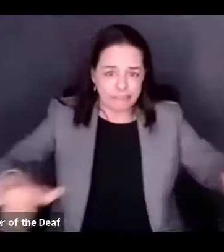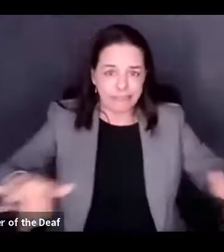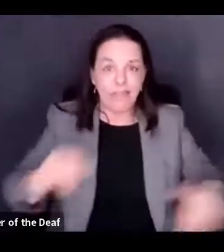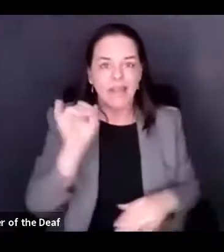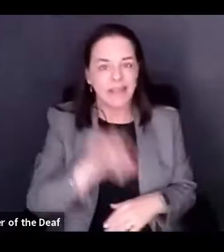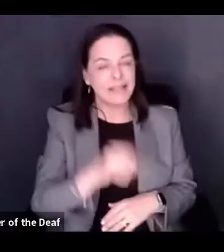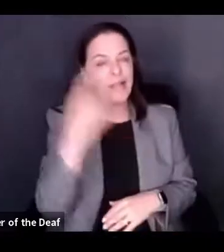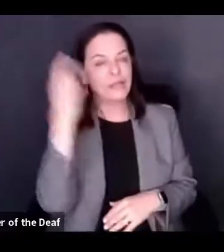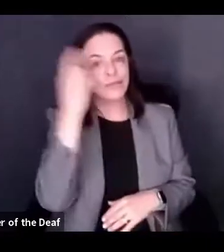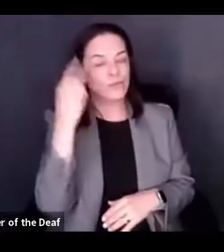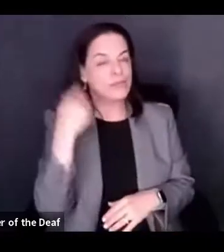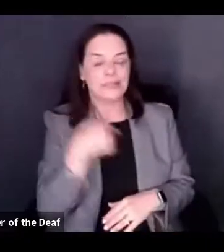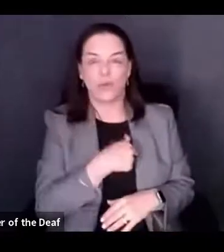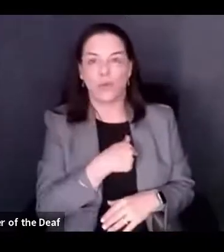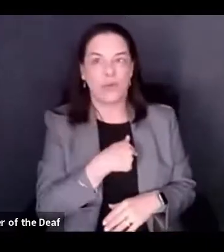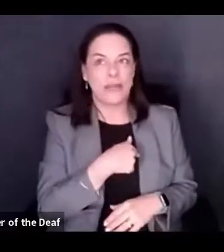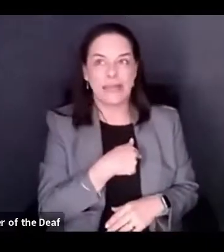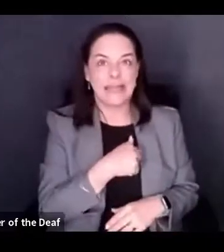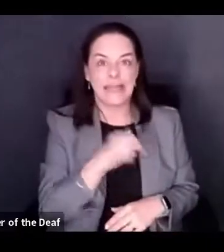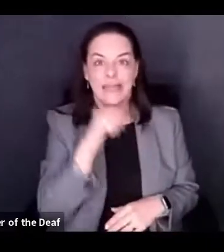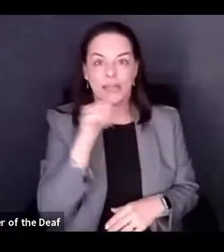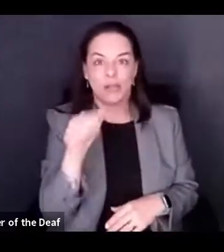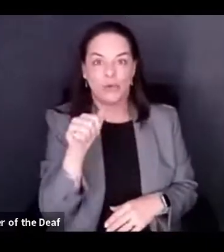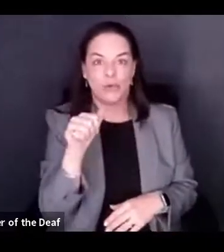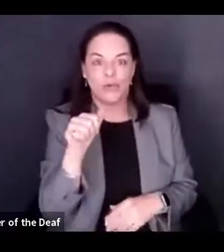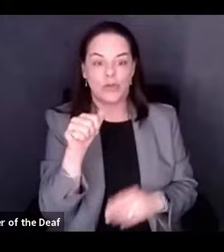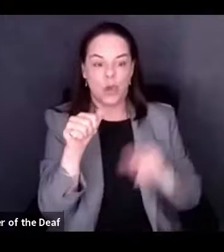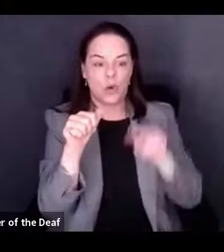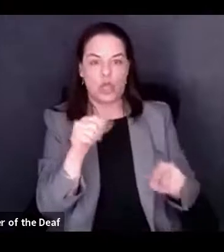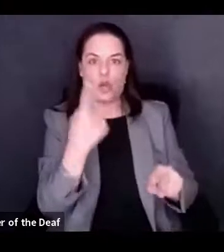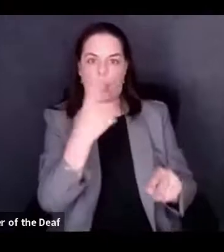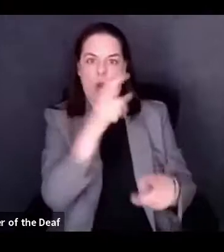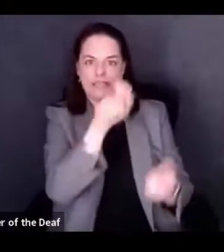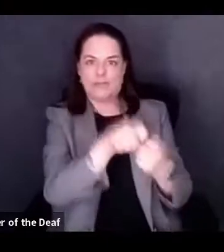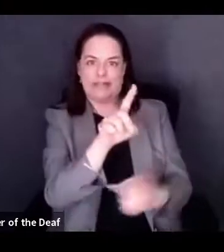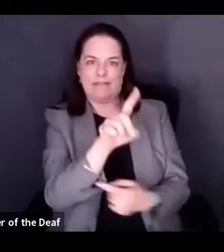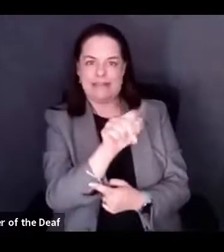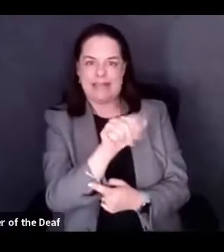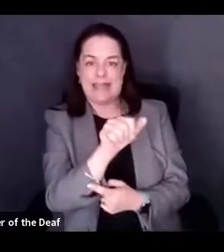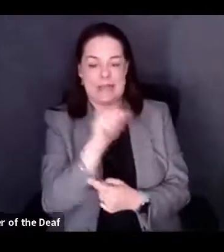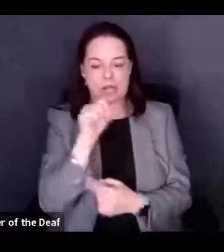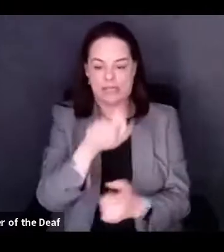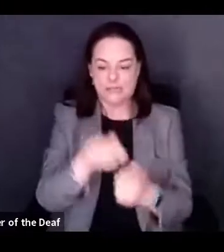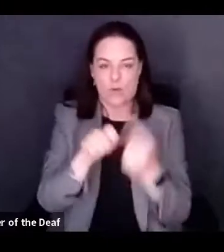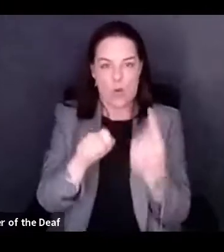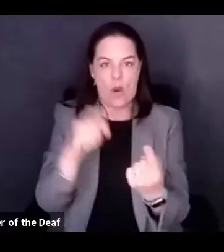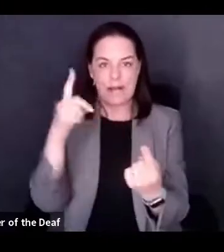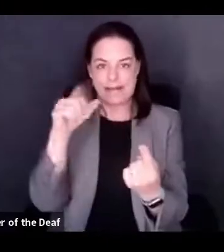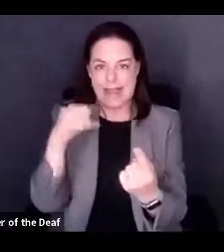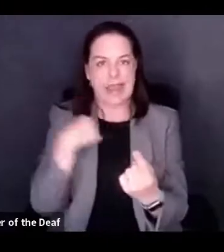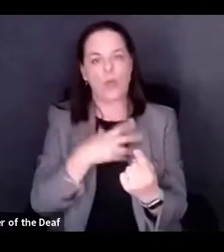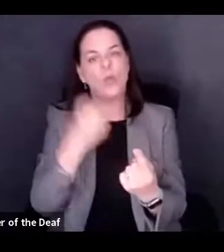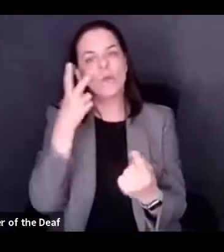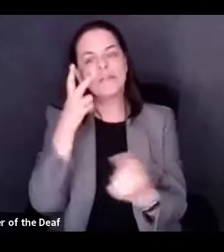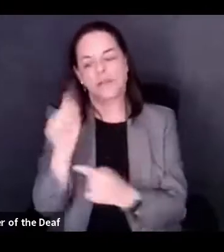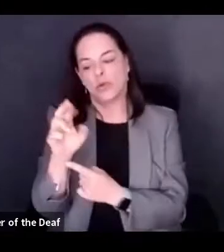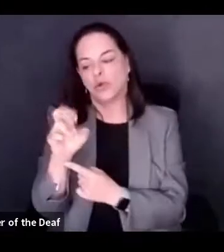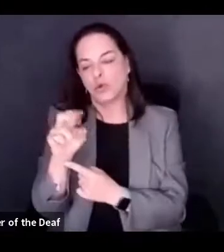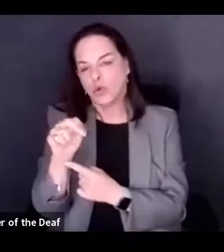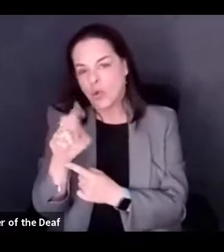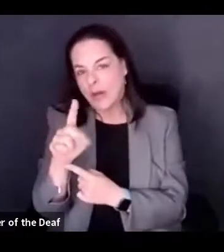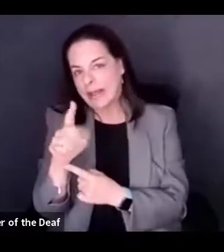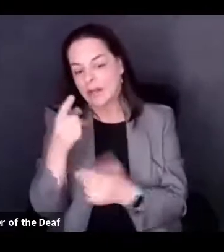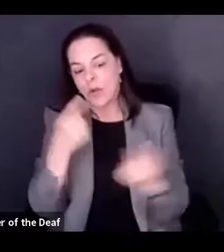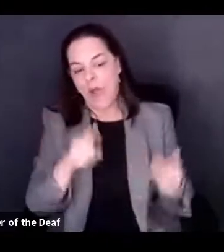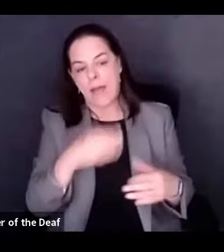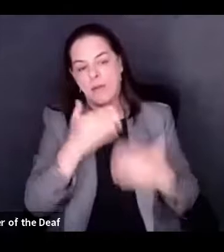reason that we don't look at one data point. We don't look at one single day, that we want to see trends. And that we